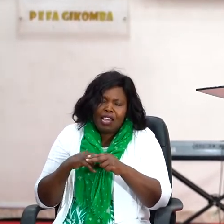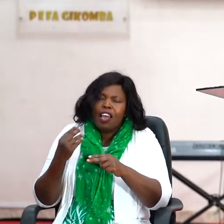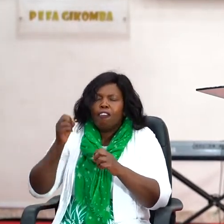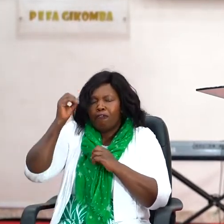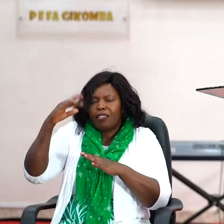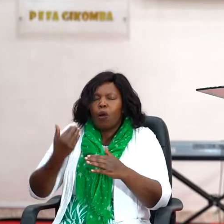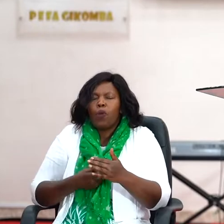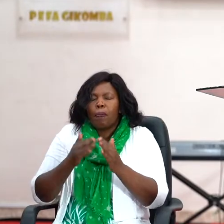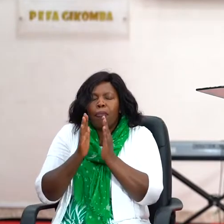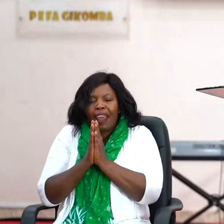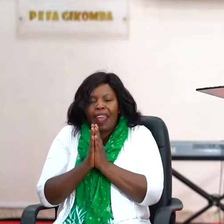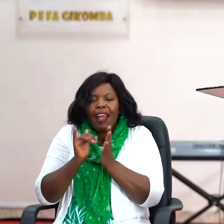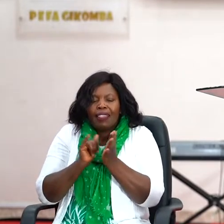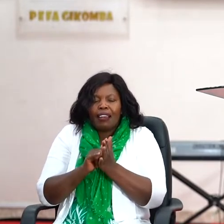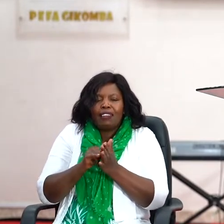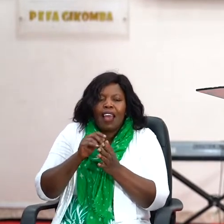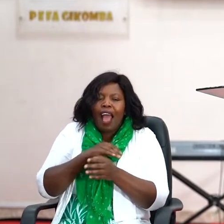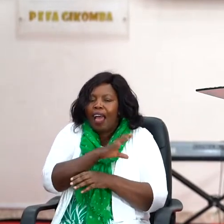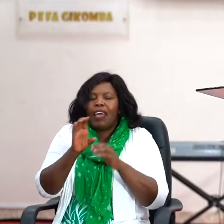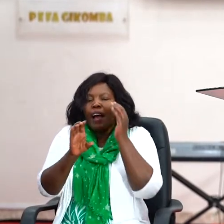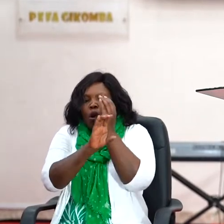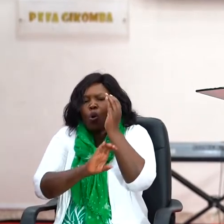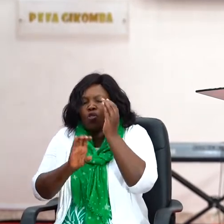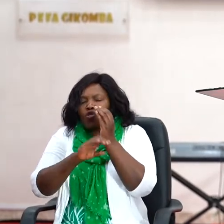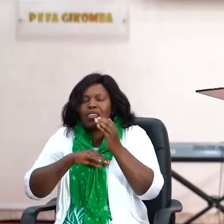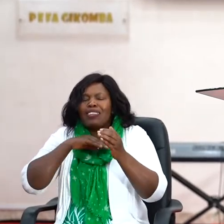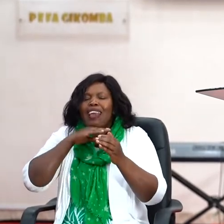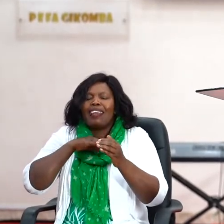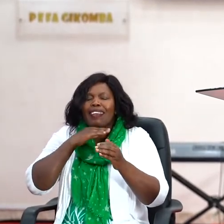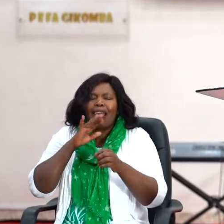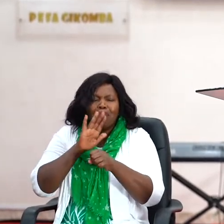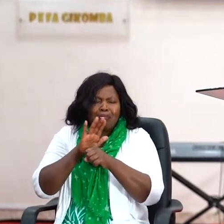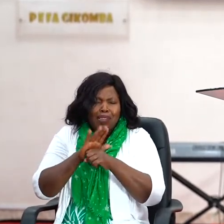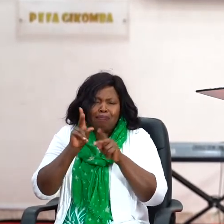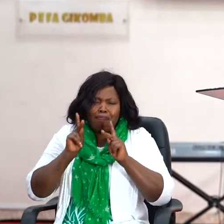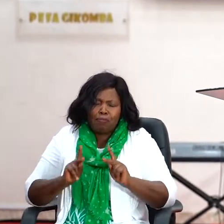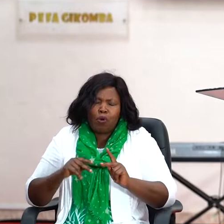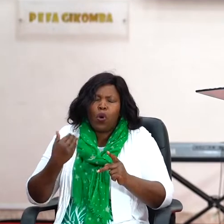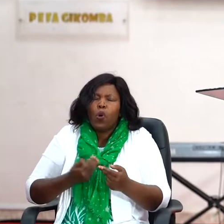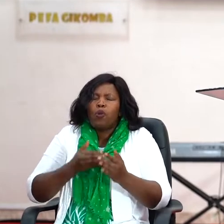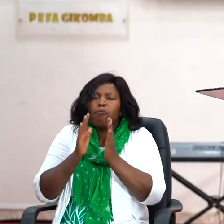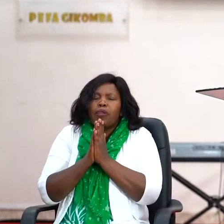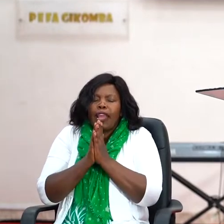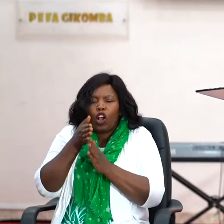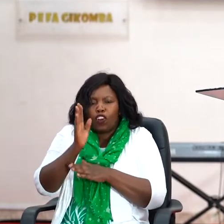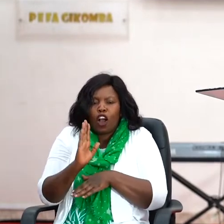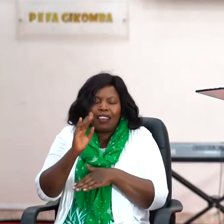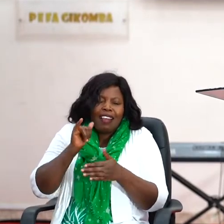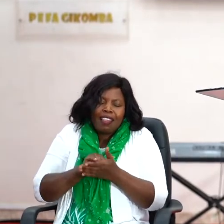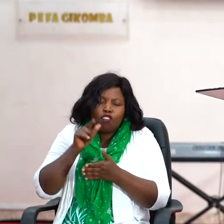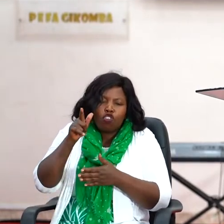you, dear Father, even those countries that people are dying every day, we ask you, dear Father, that you